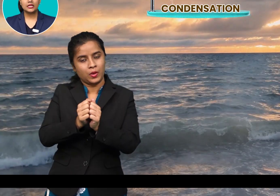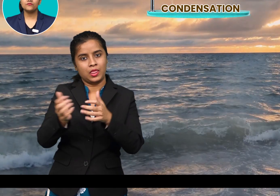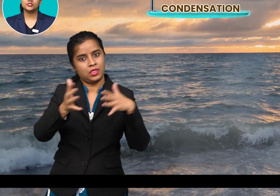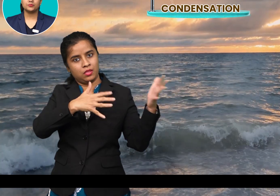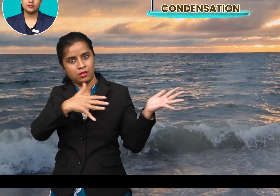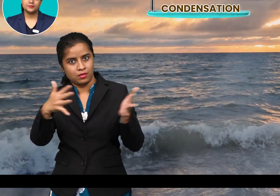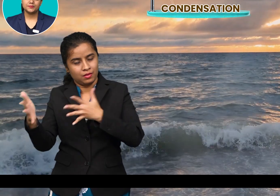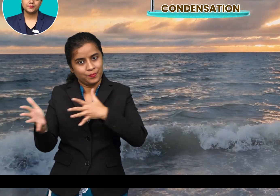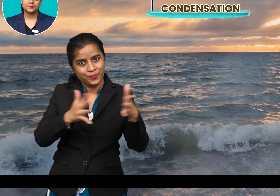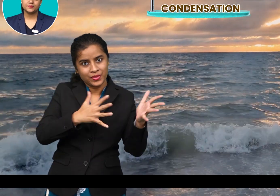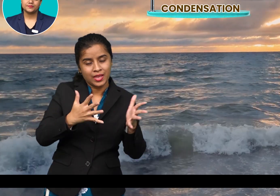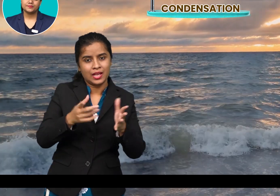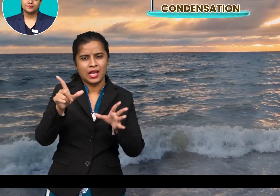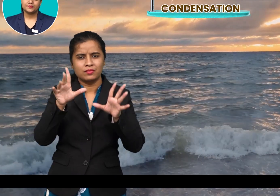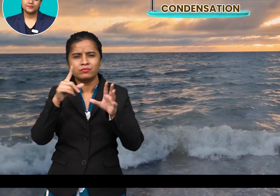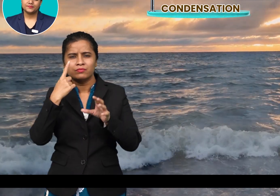becomes invisible.